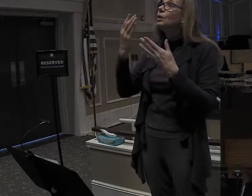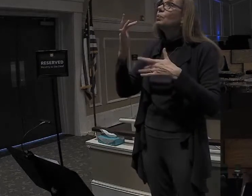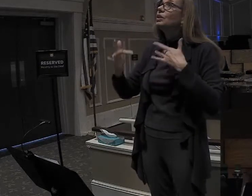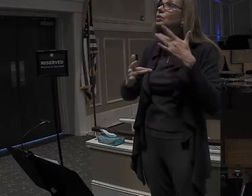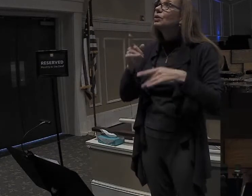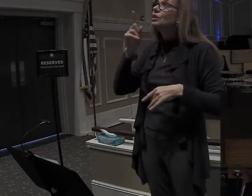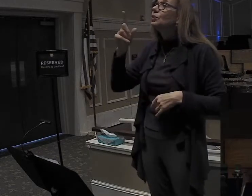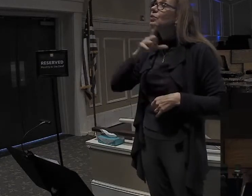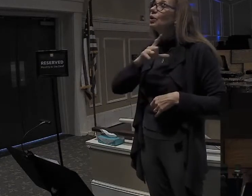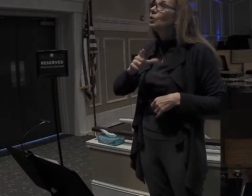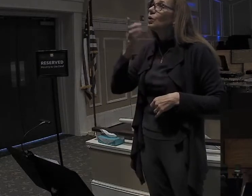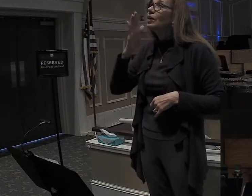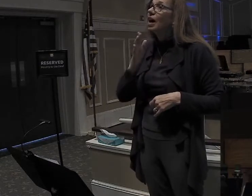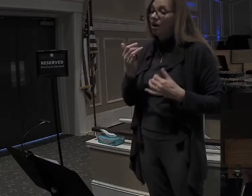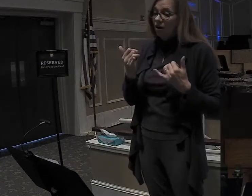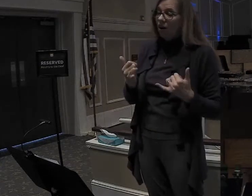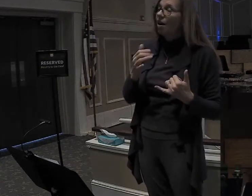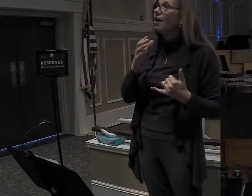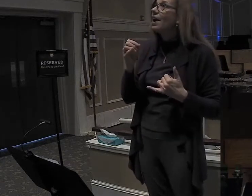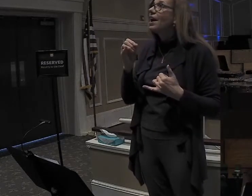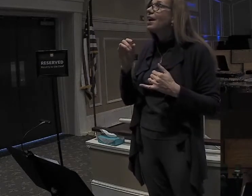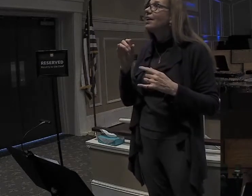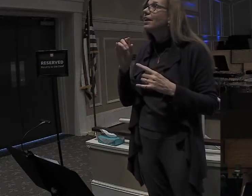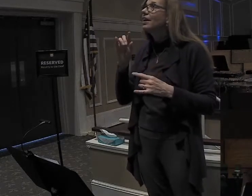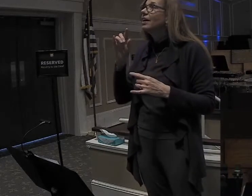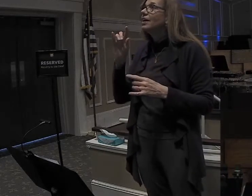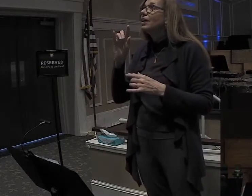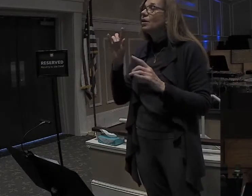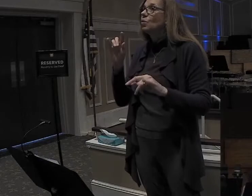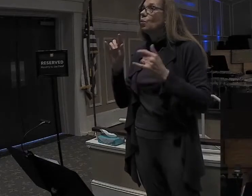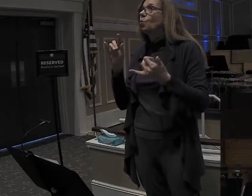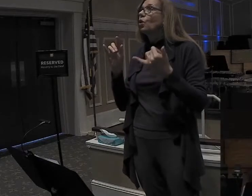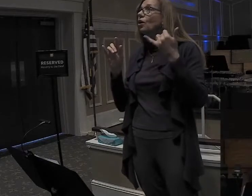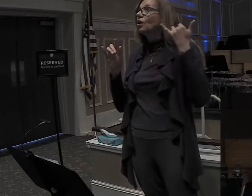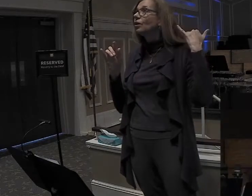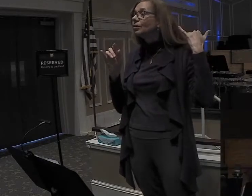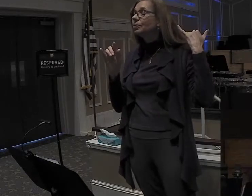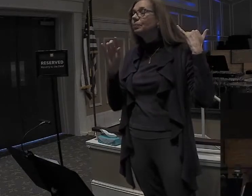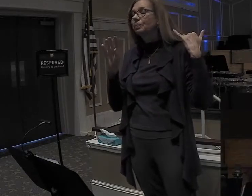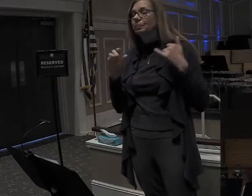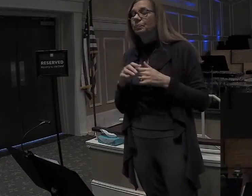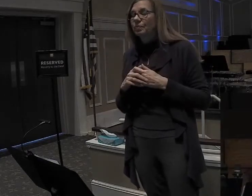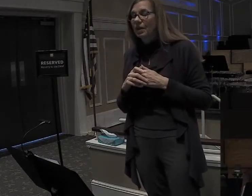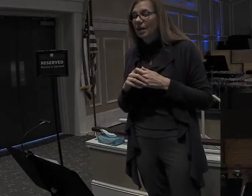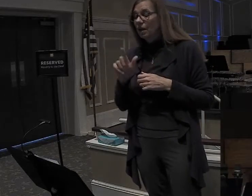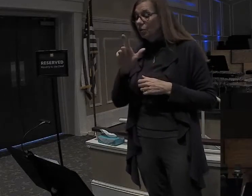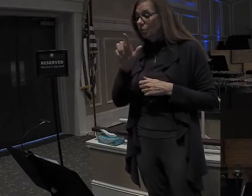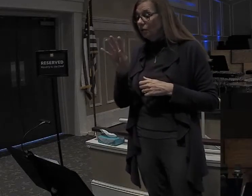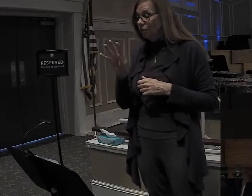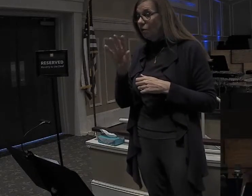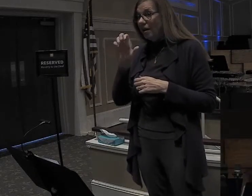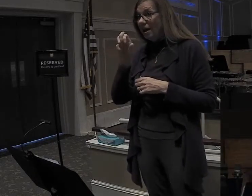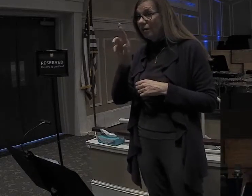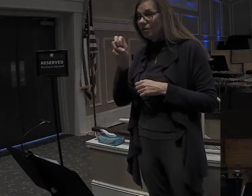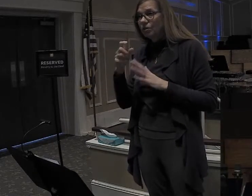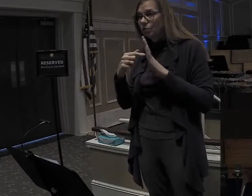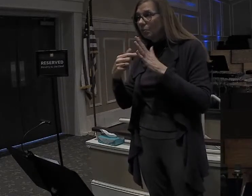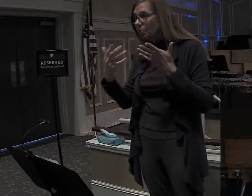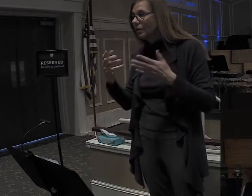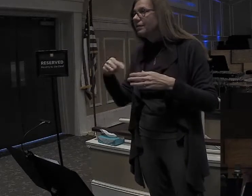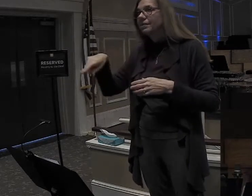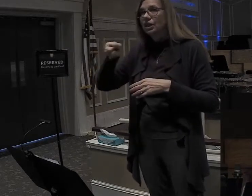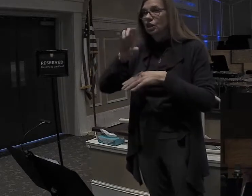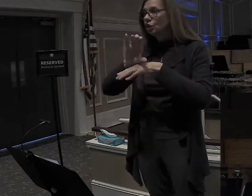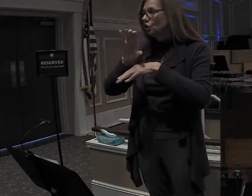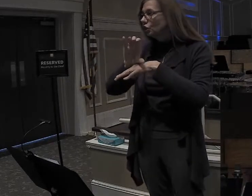have taken your great power and have begun to reign. These 24 elders, we've talked about this in Revelation, they represent the church.